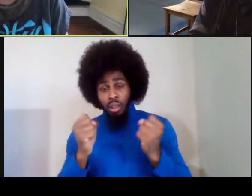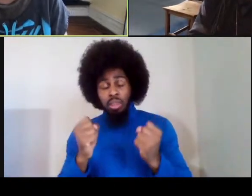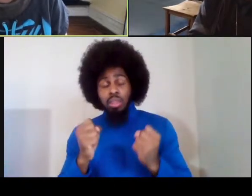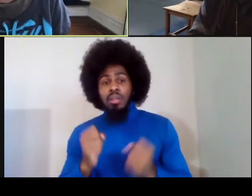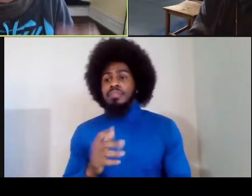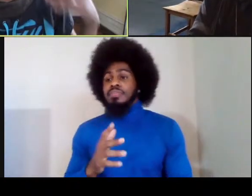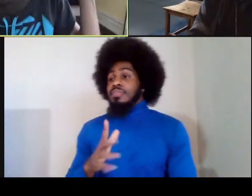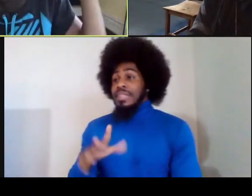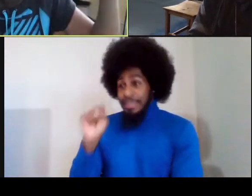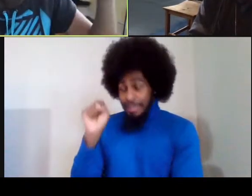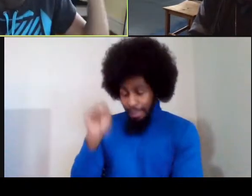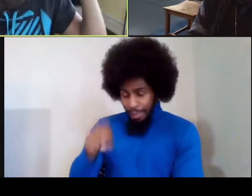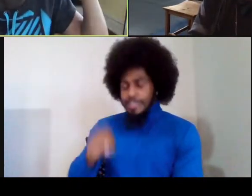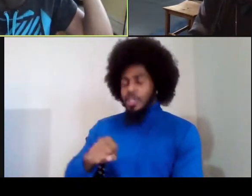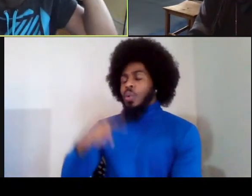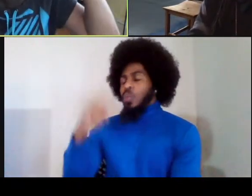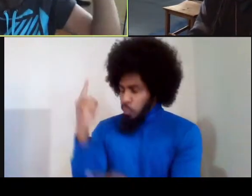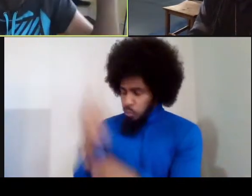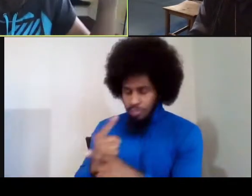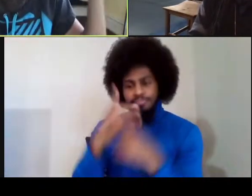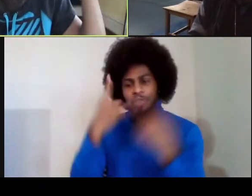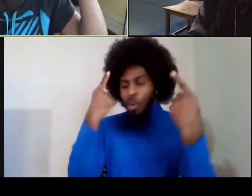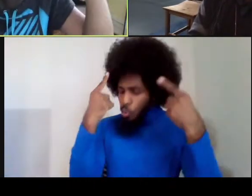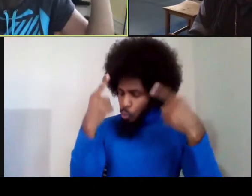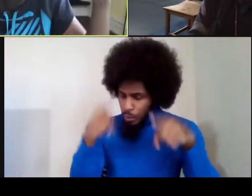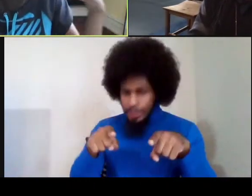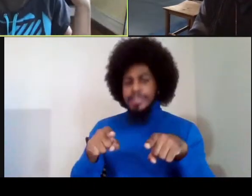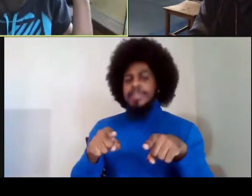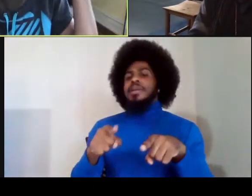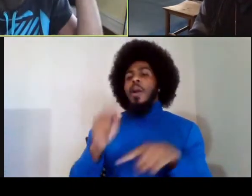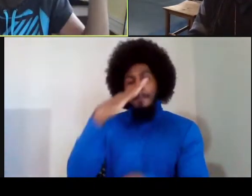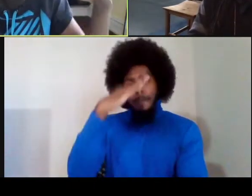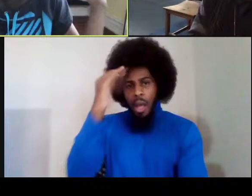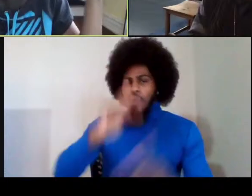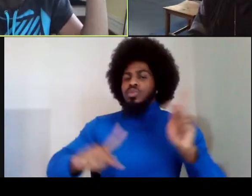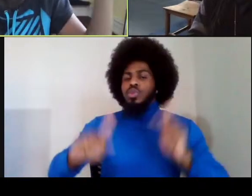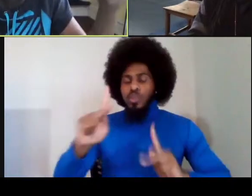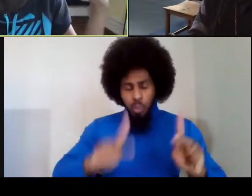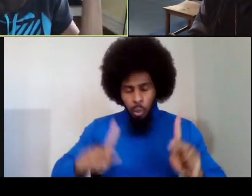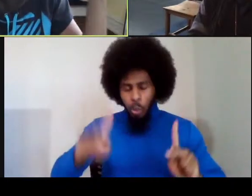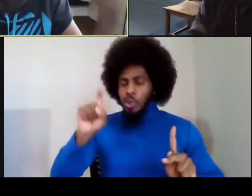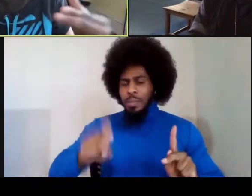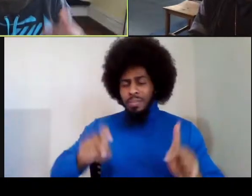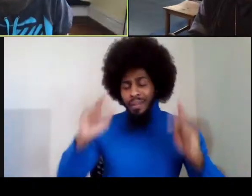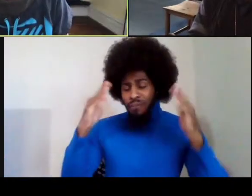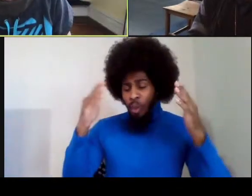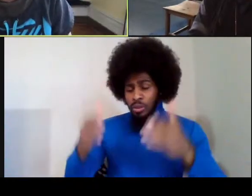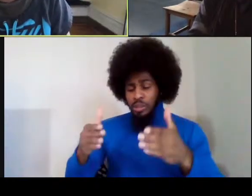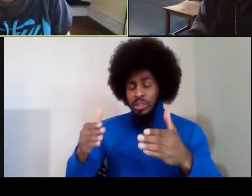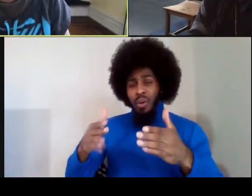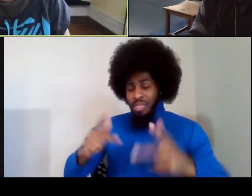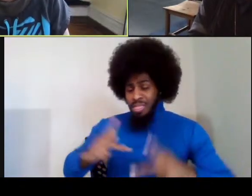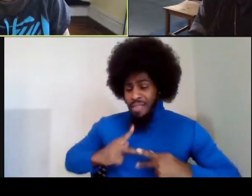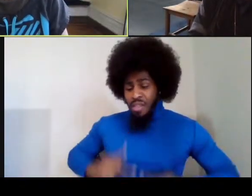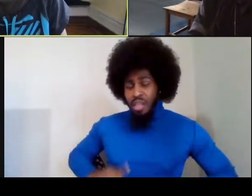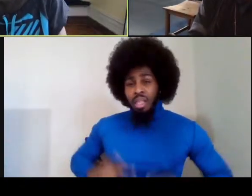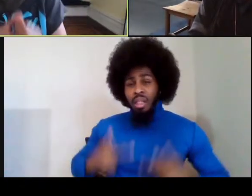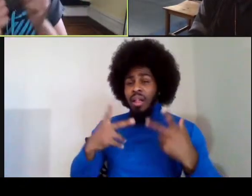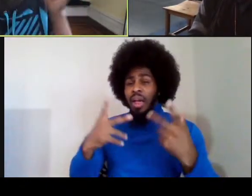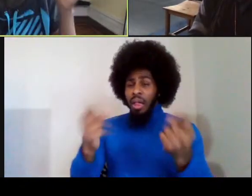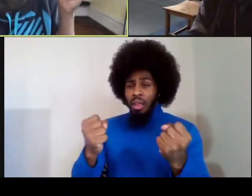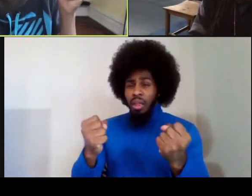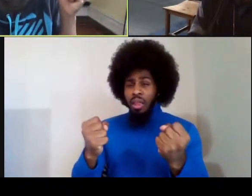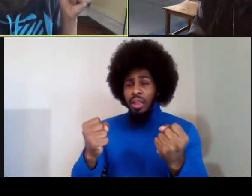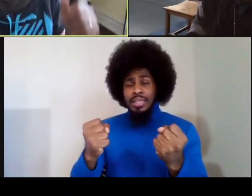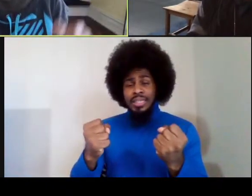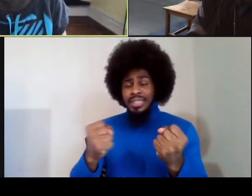now because it's like, it's just gonna, like, our minds, our mental health, as like, as we engage with this technology, as